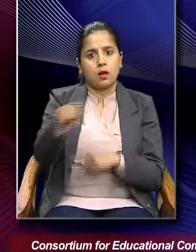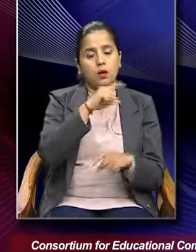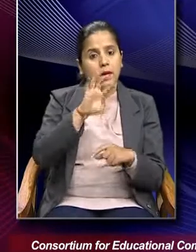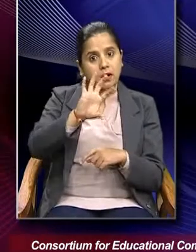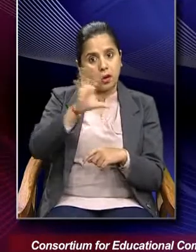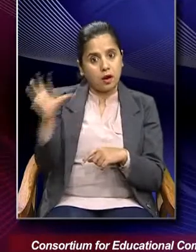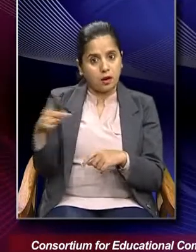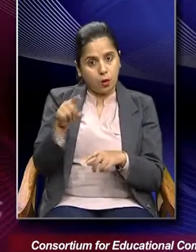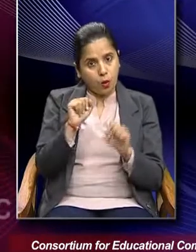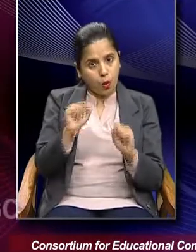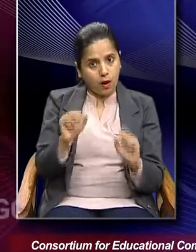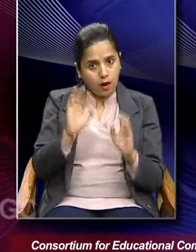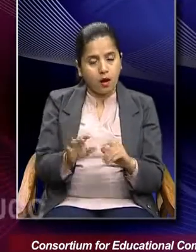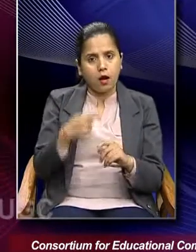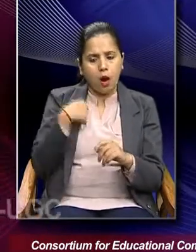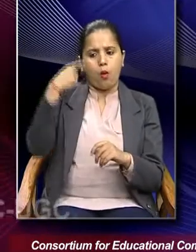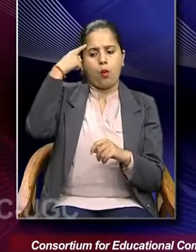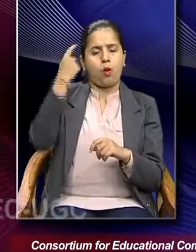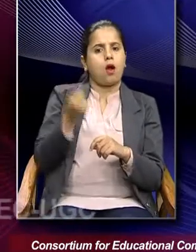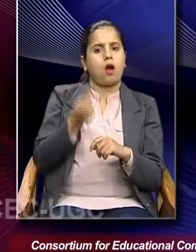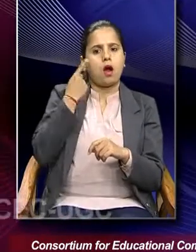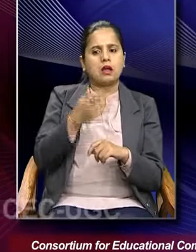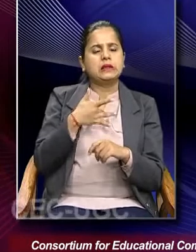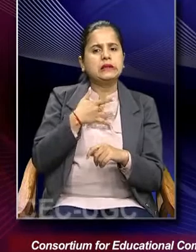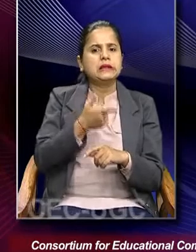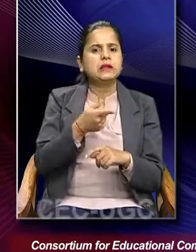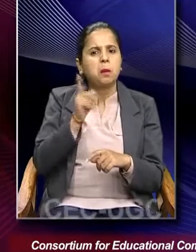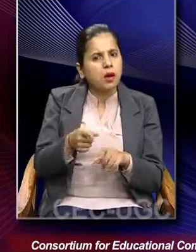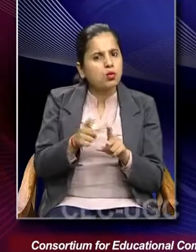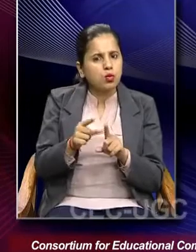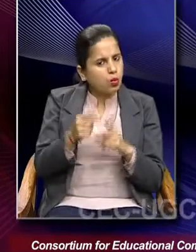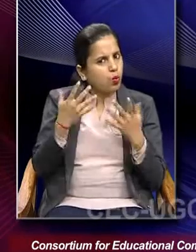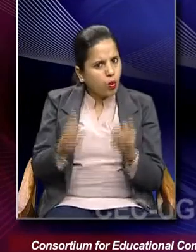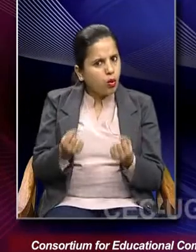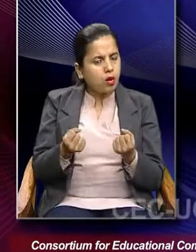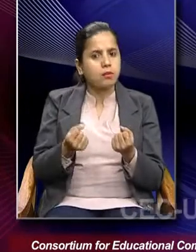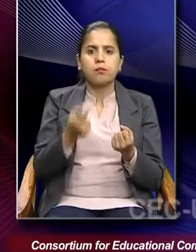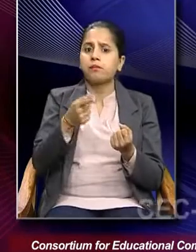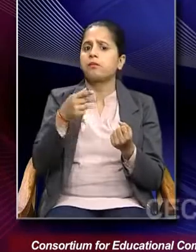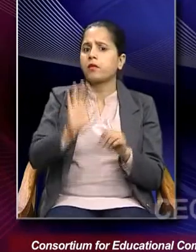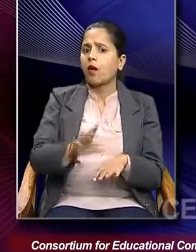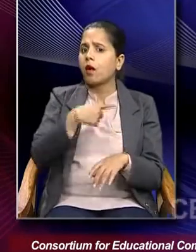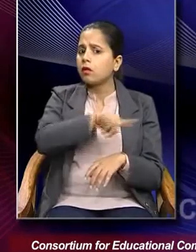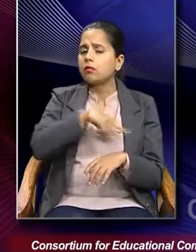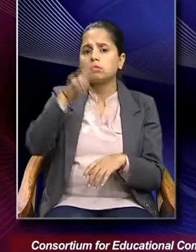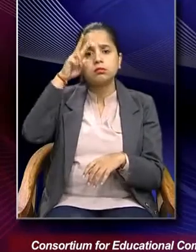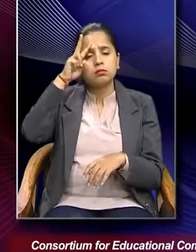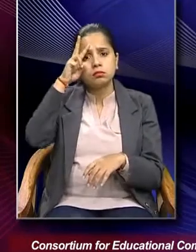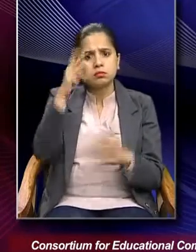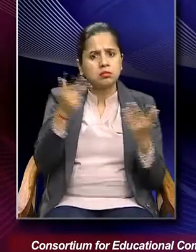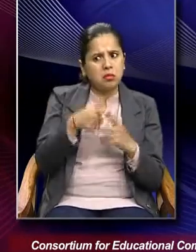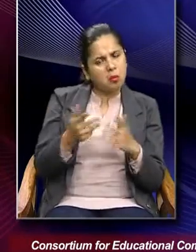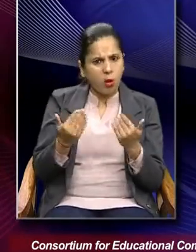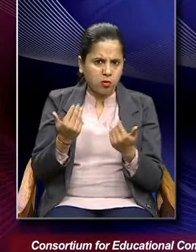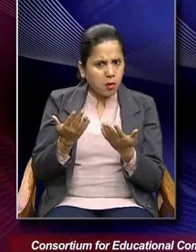countries, they have this kind of realization that this is something that needs to be done. They even have doubts regarding whether even it is